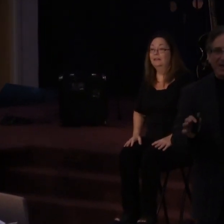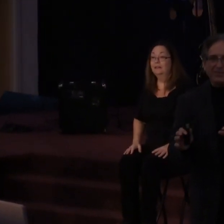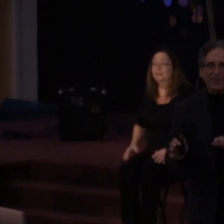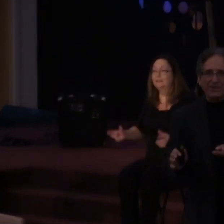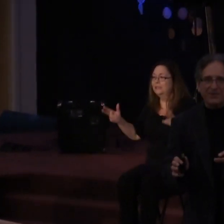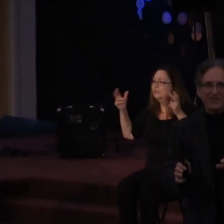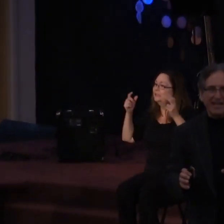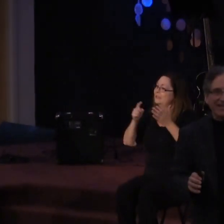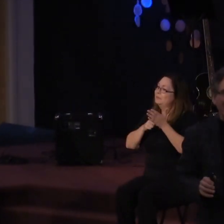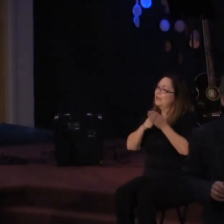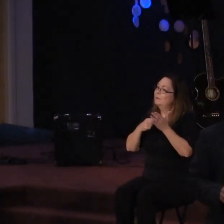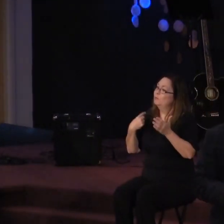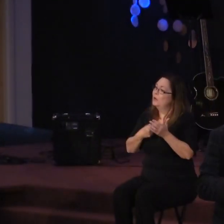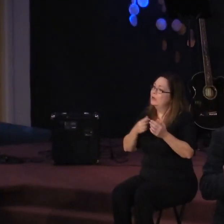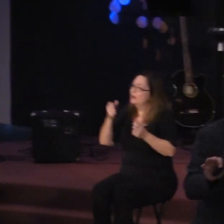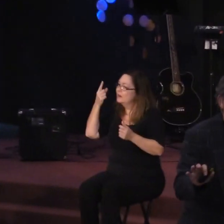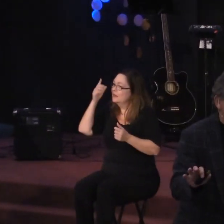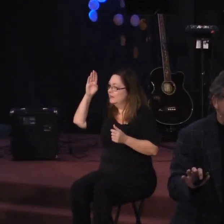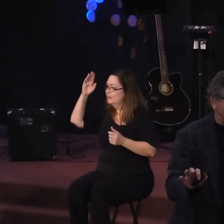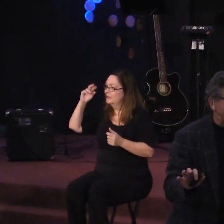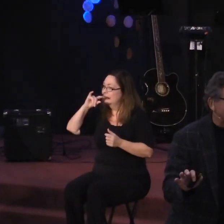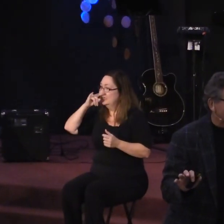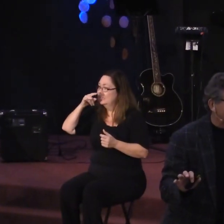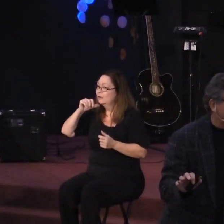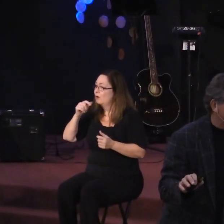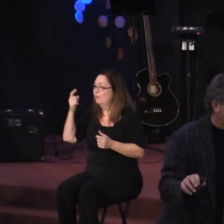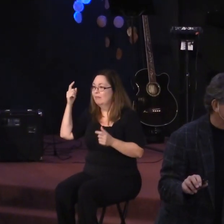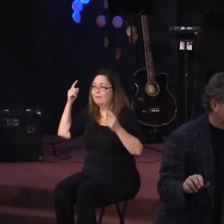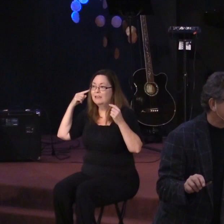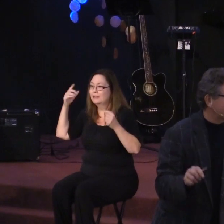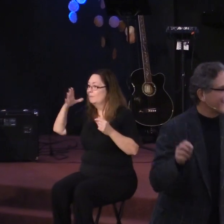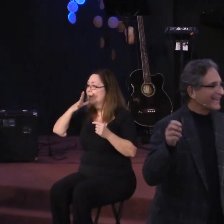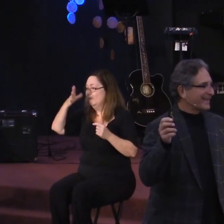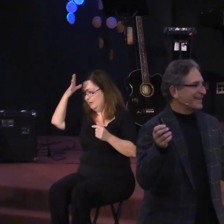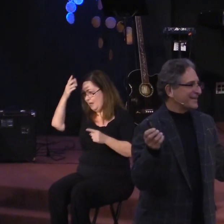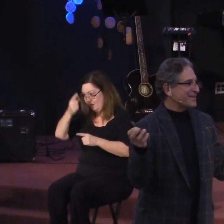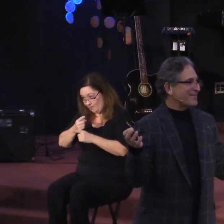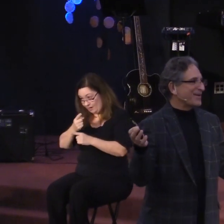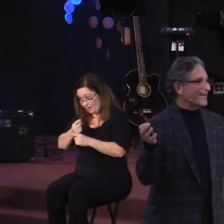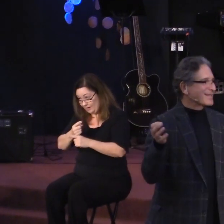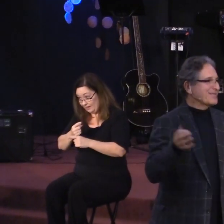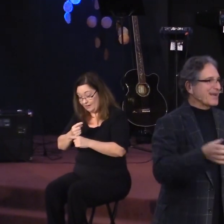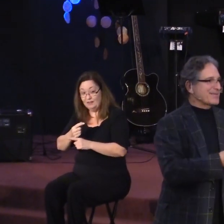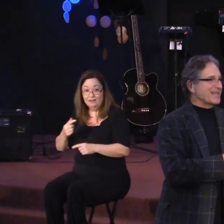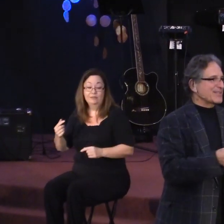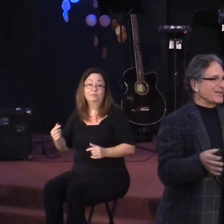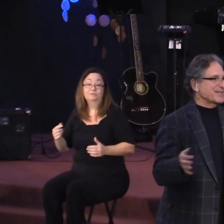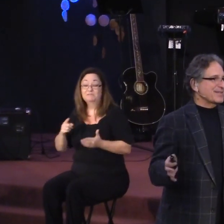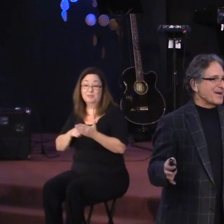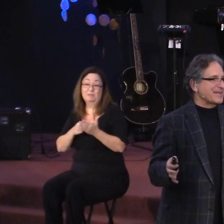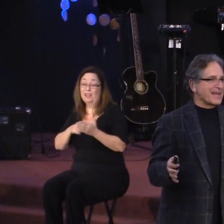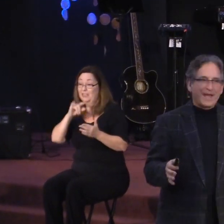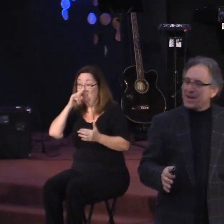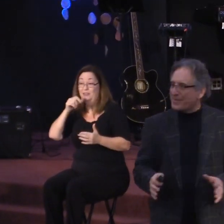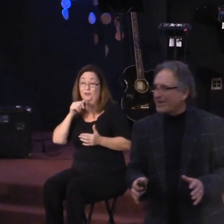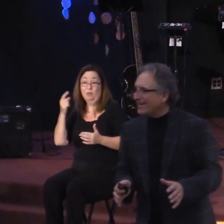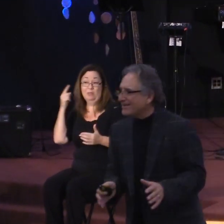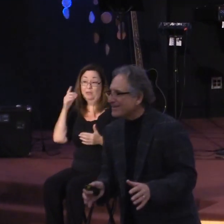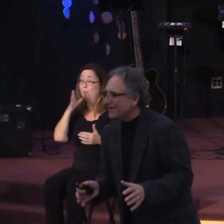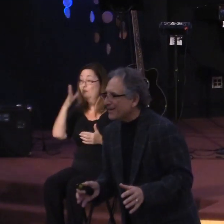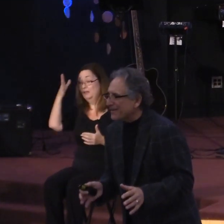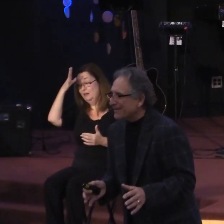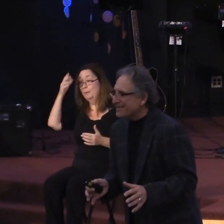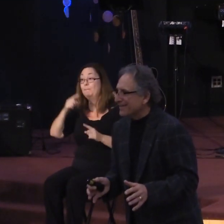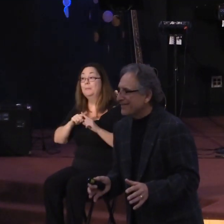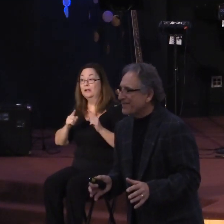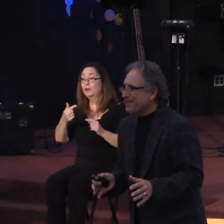Listen, sometimes we understand the kids don't listen to mom and dads, right? Let's just be honest. Sometimes kids don't listen to mom and dad. But man, they